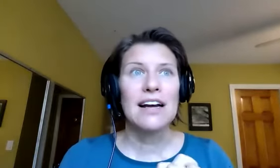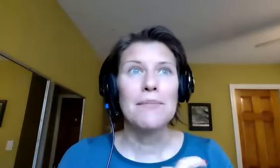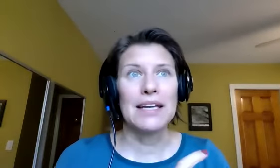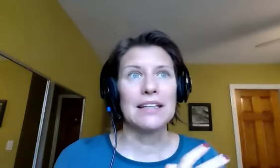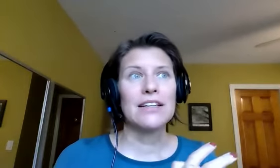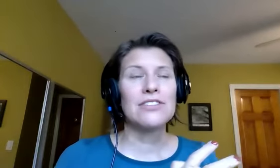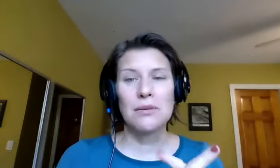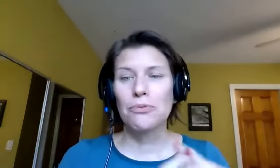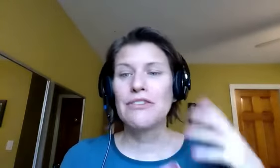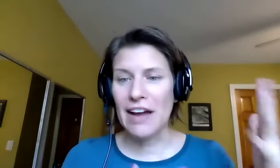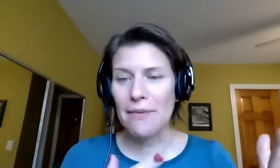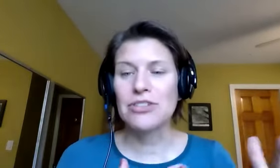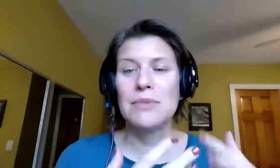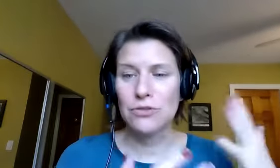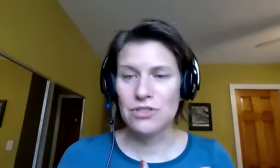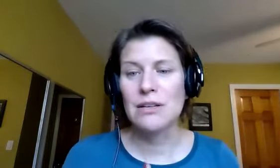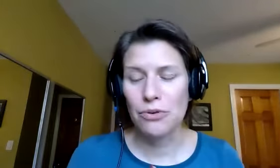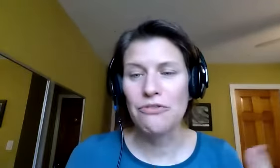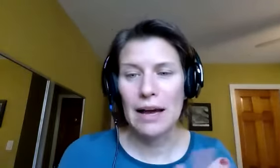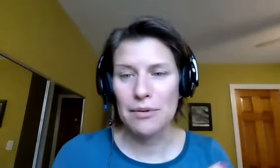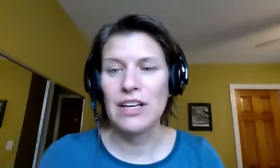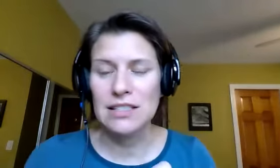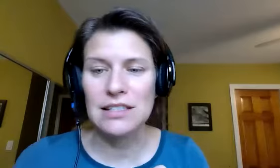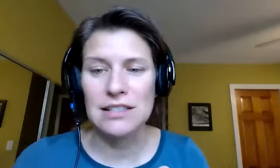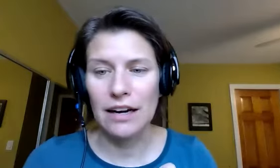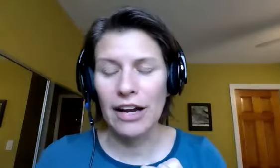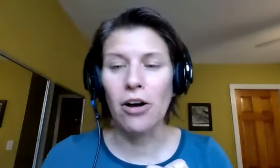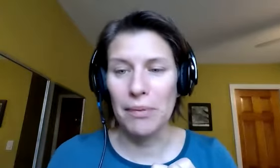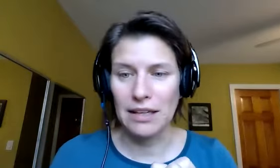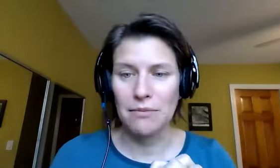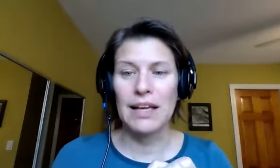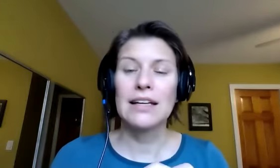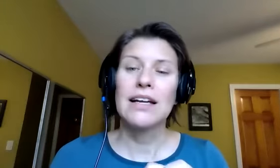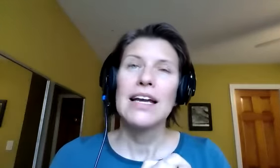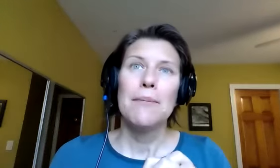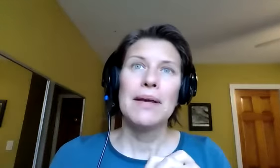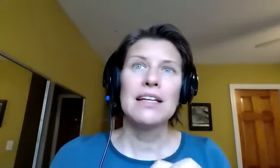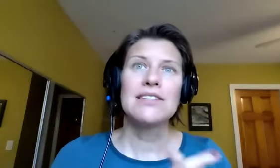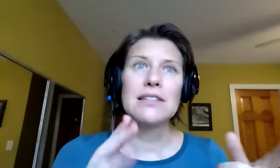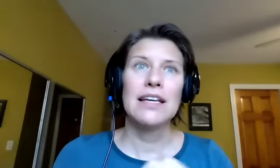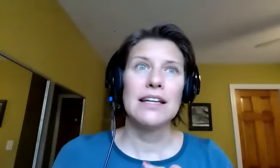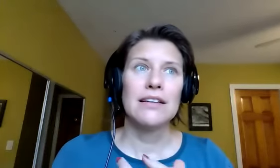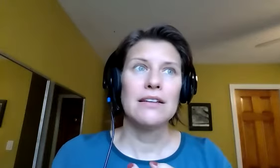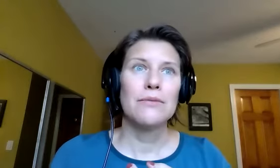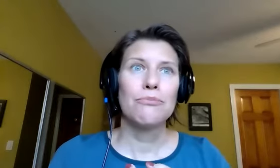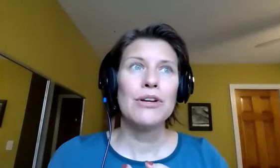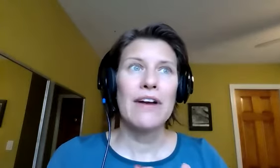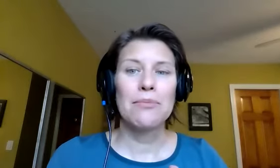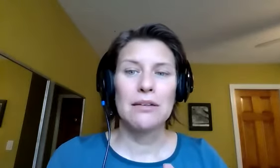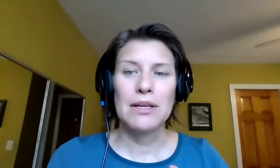coming. There's some prefab, there's some interesting prefab advances that are helping that because it prefab can be